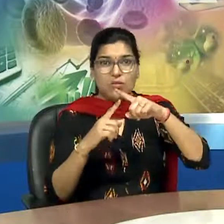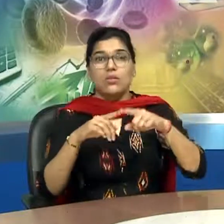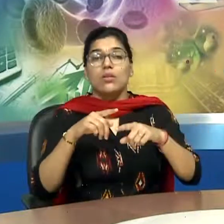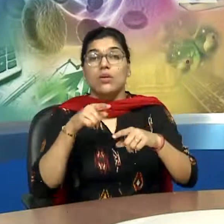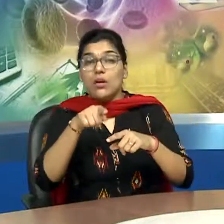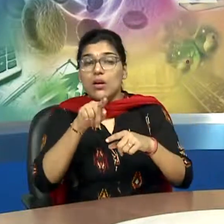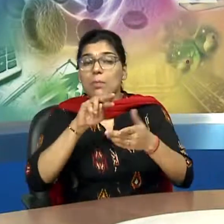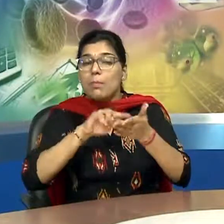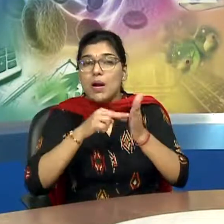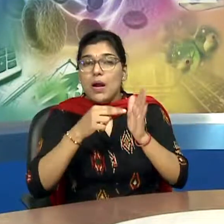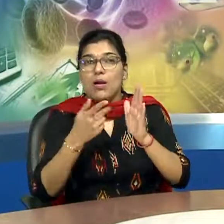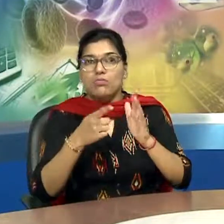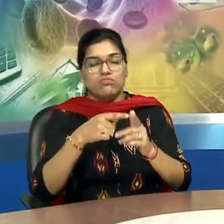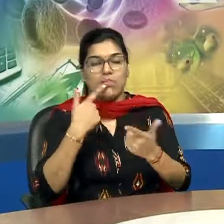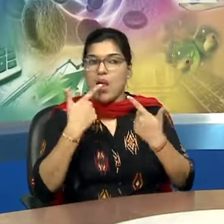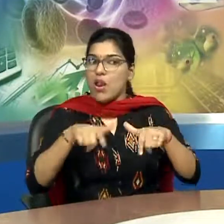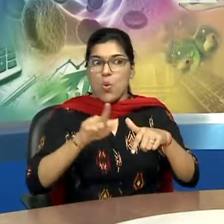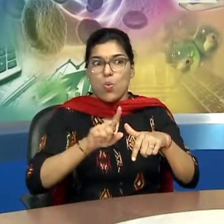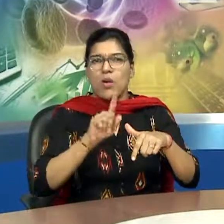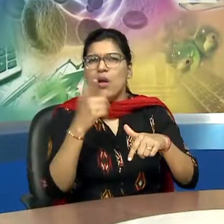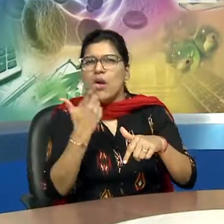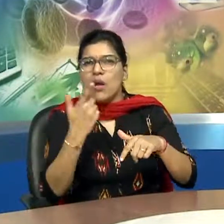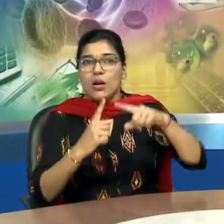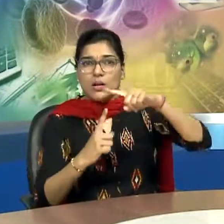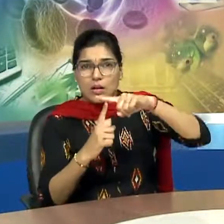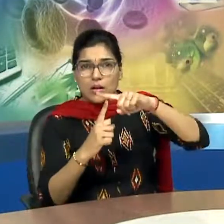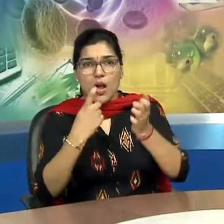of those special days.